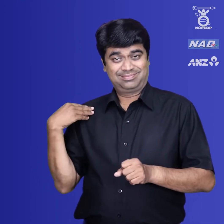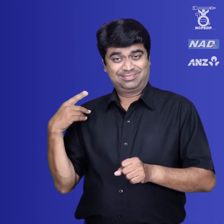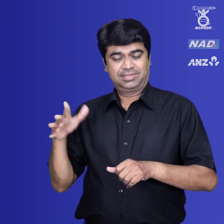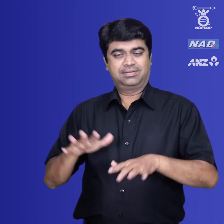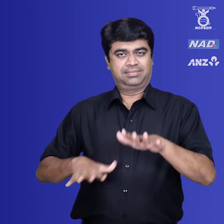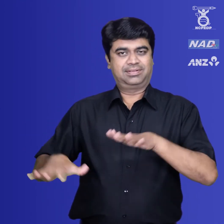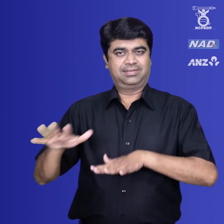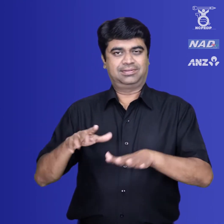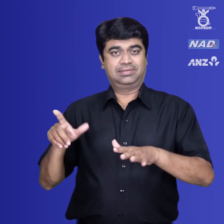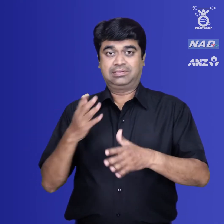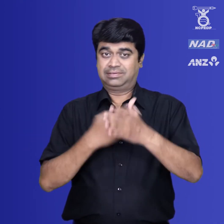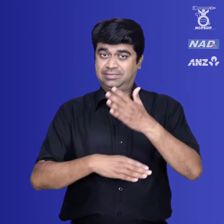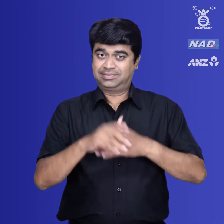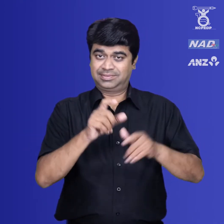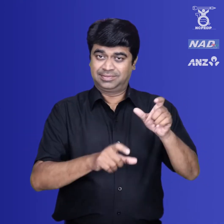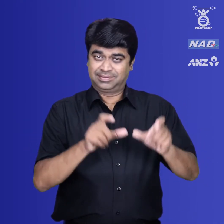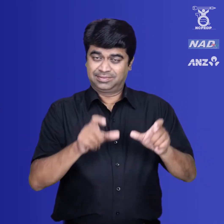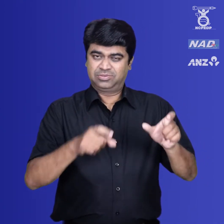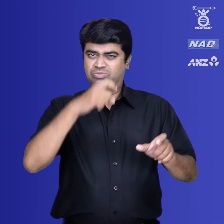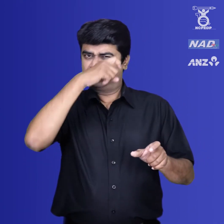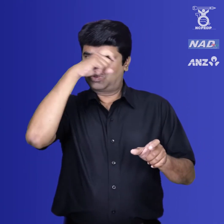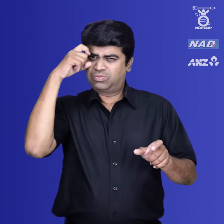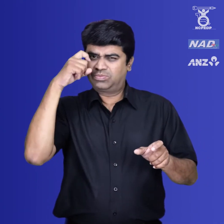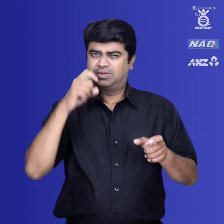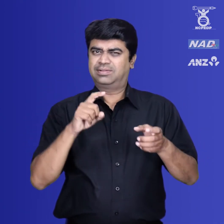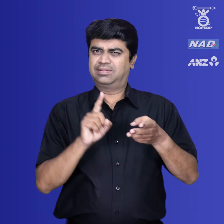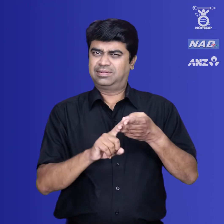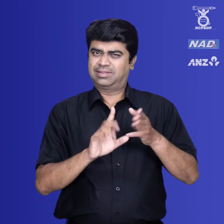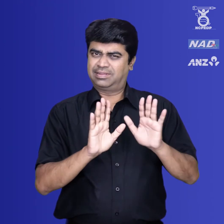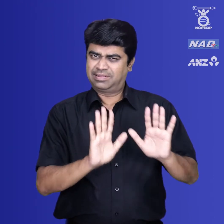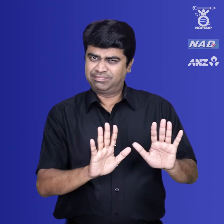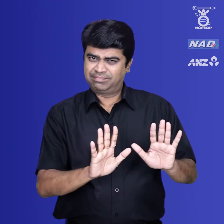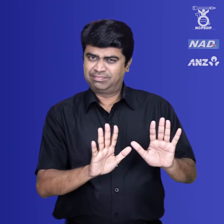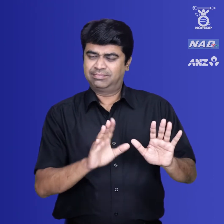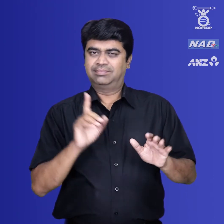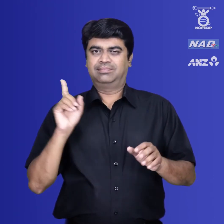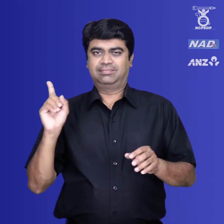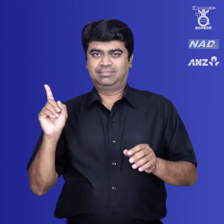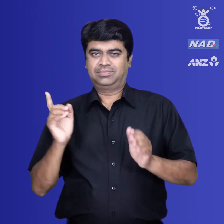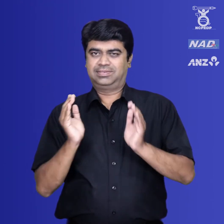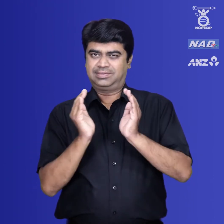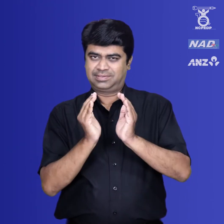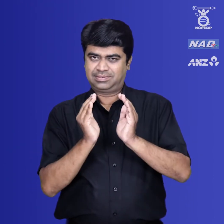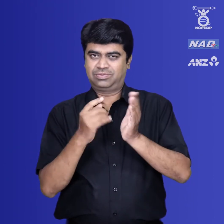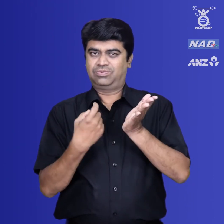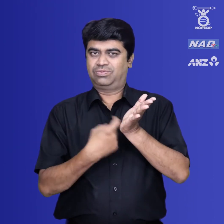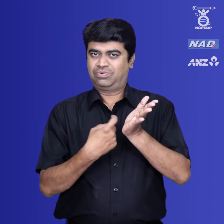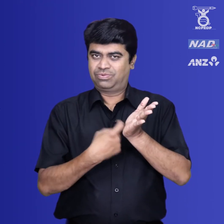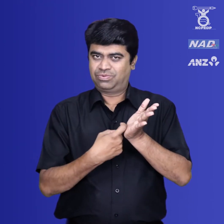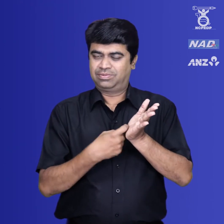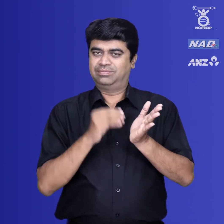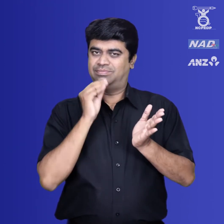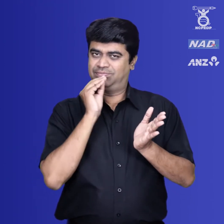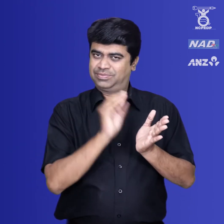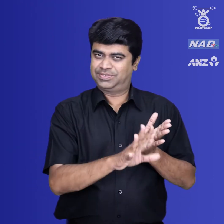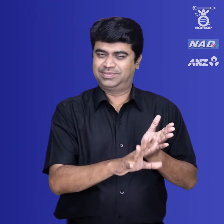The appropriate government shall by notification make insurance schemes for their employees with